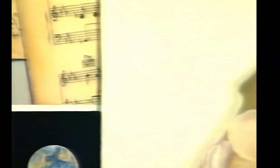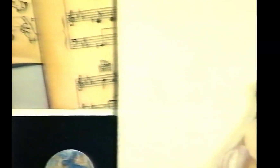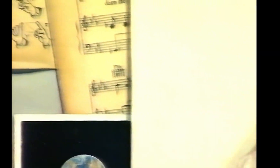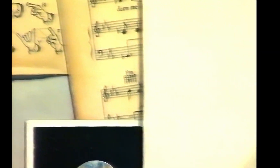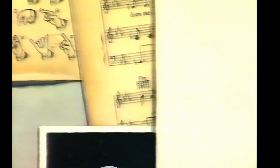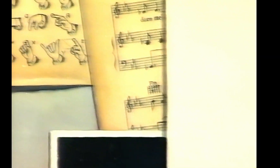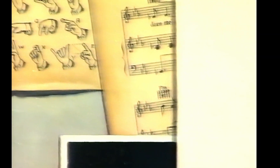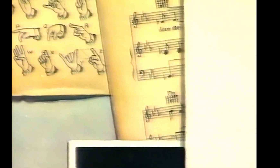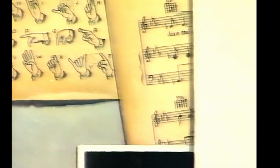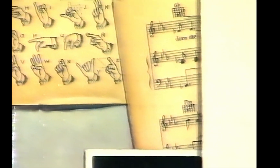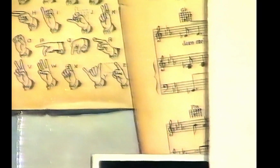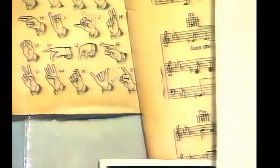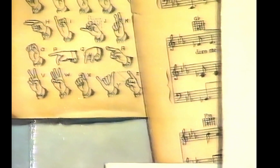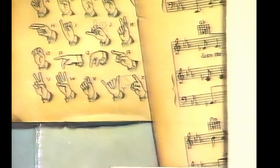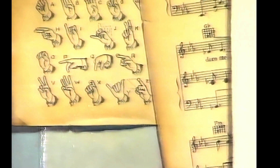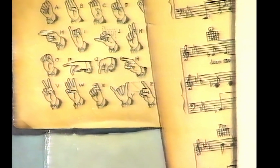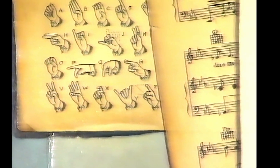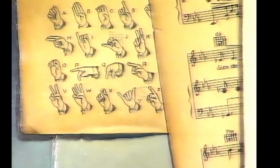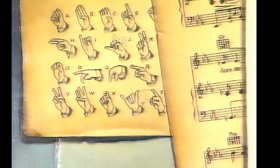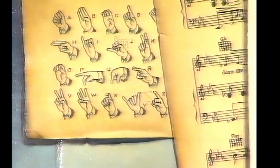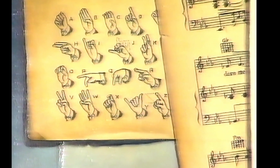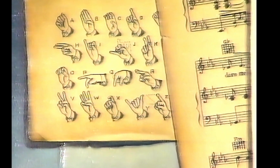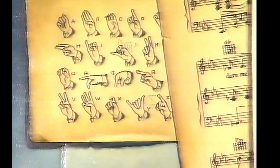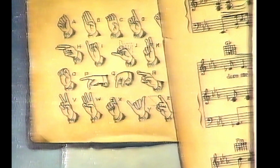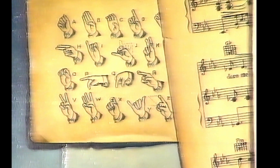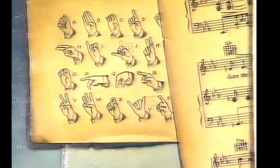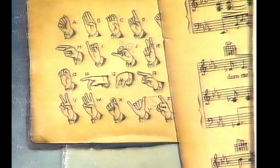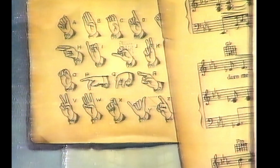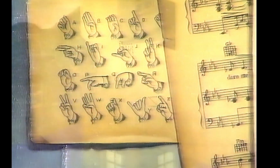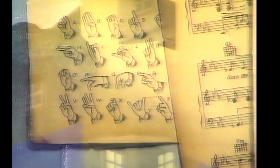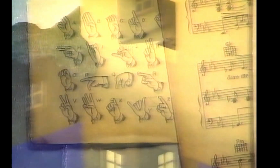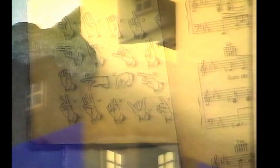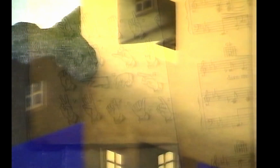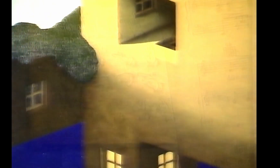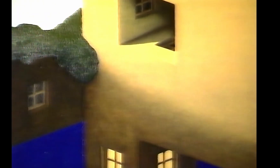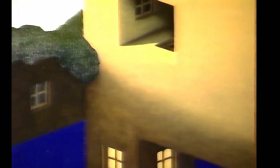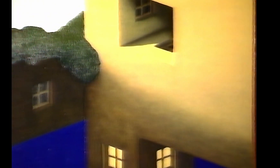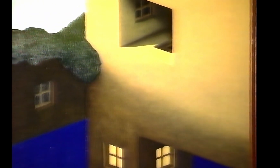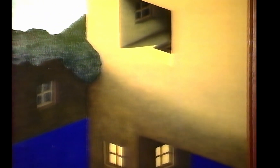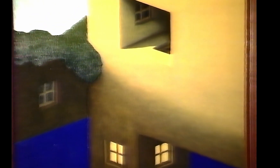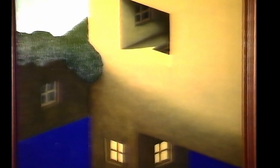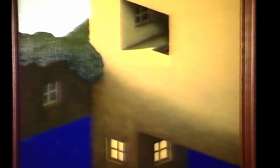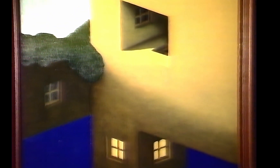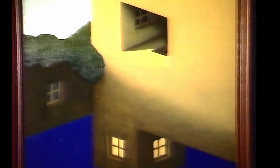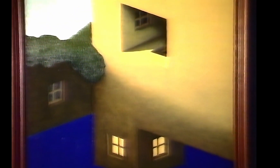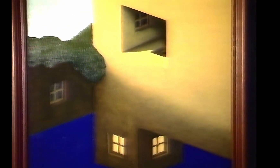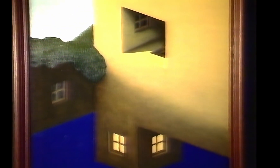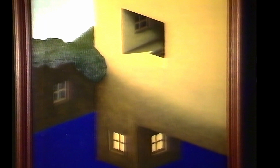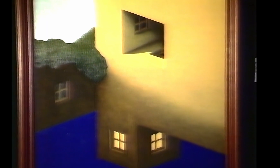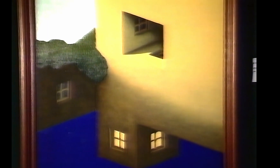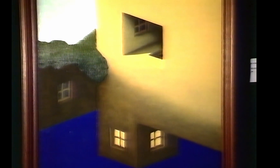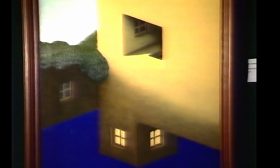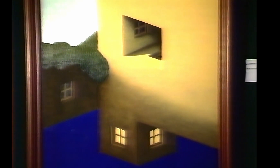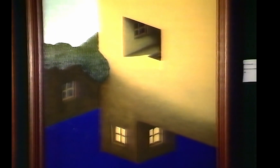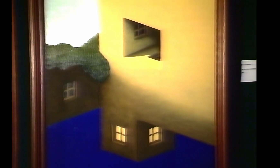Thinking about the trees which are chopped down. Like same like deaf people, we're not allowed to sign. We are oppressed.